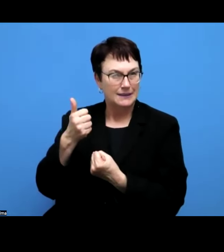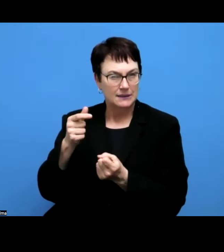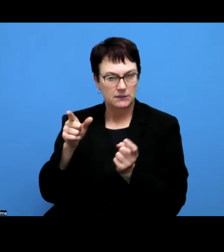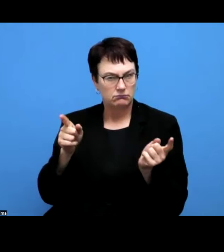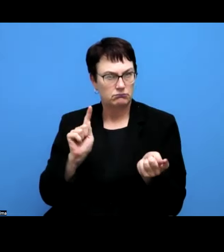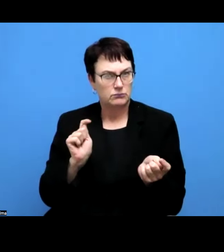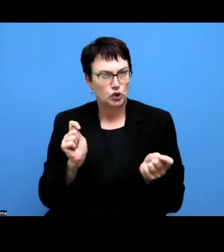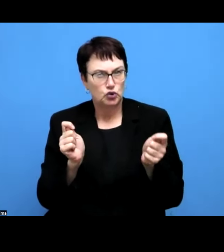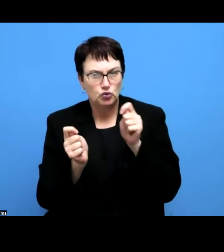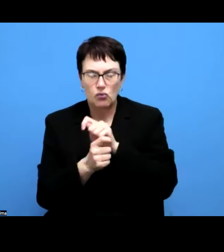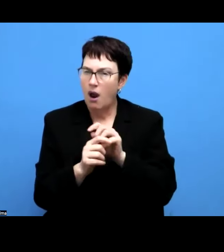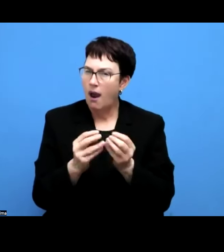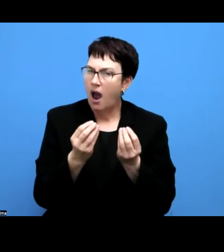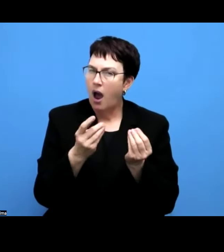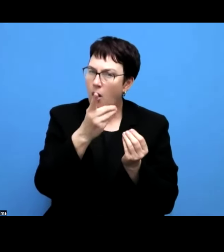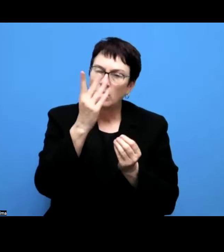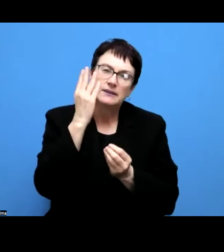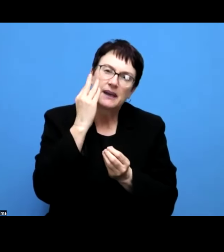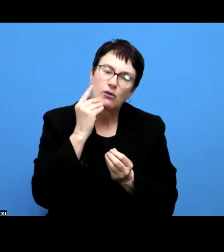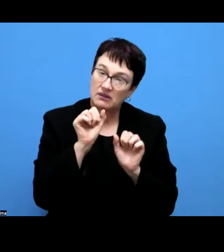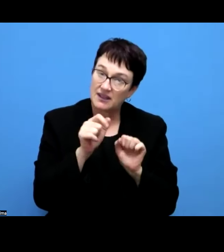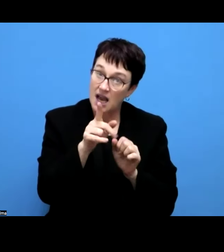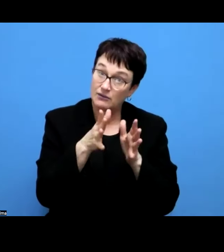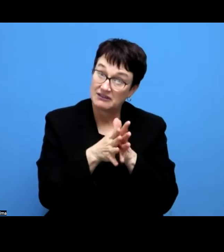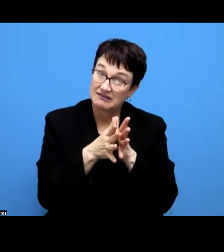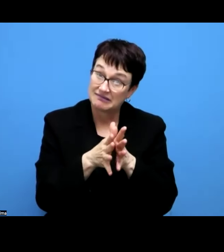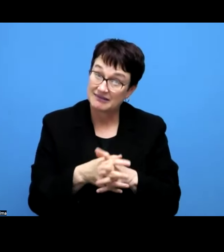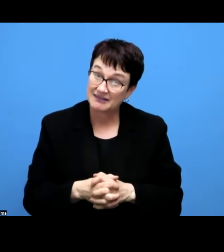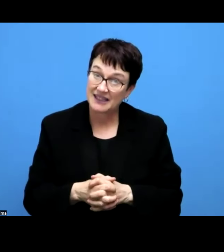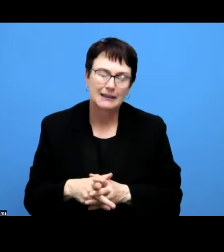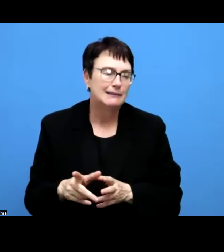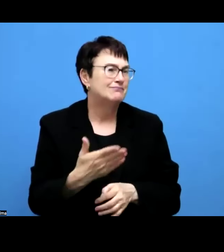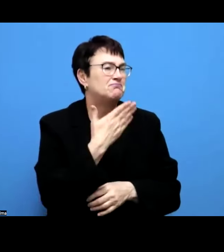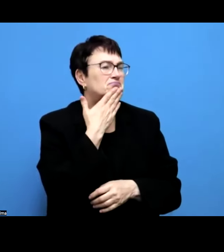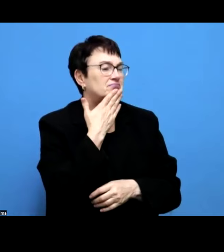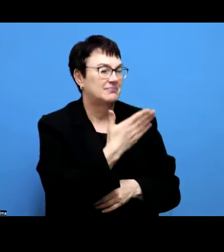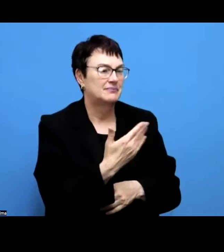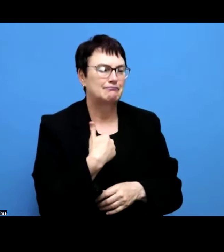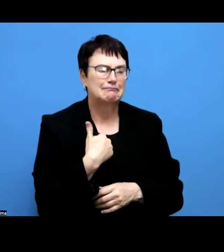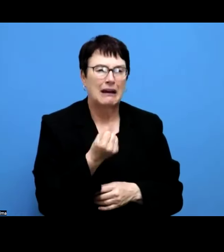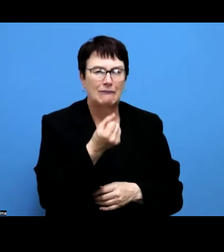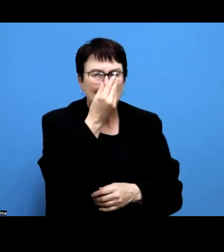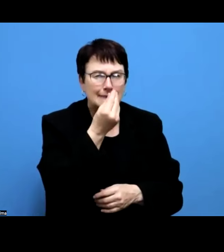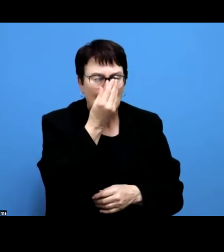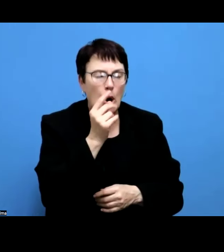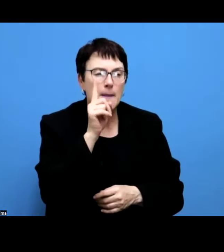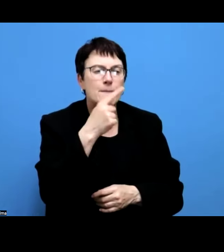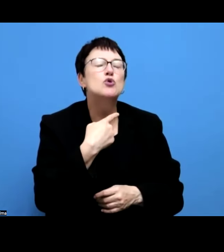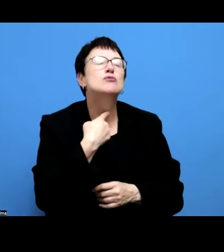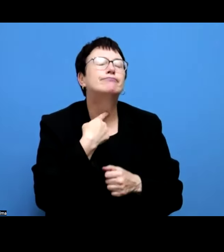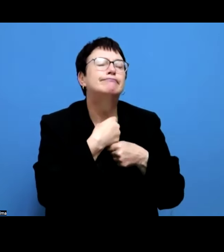Thank you very much. My voice is a bit hoarse because I had a flu, but I'm better now. Thank you